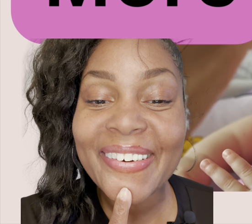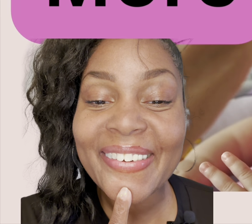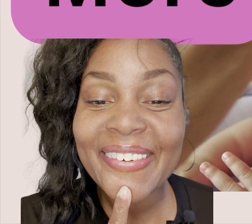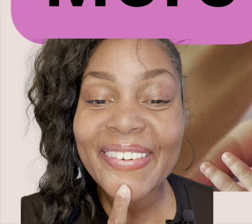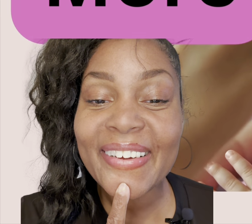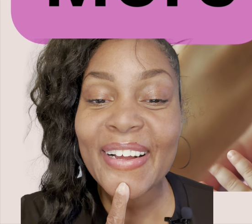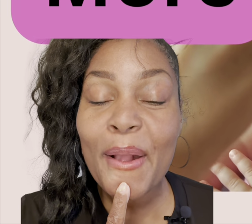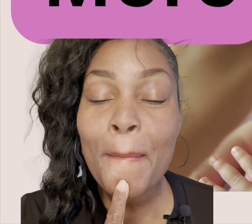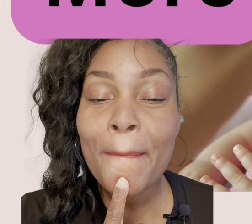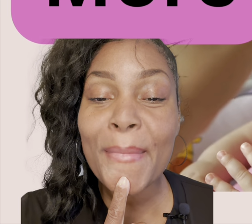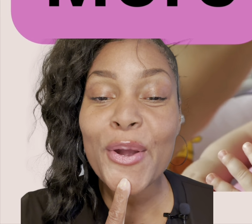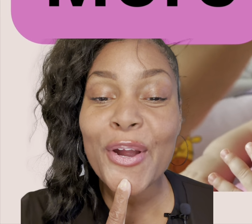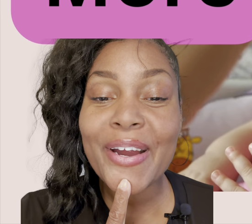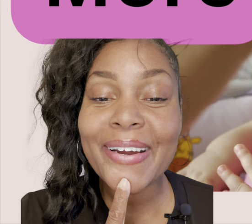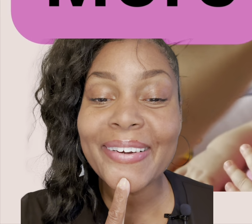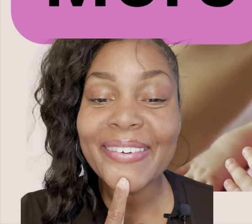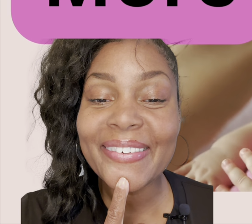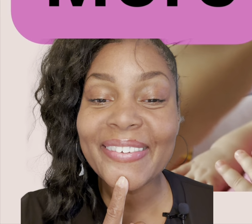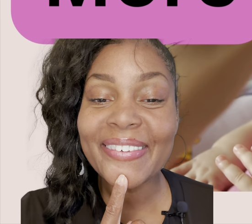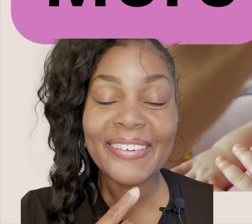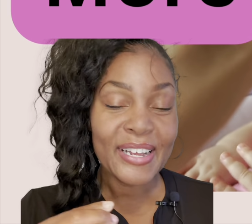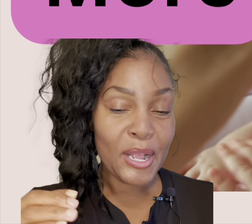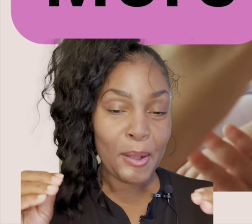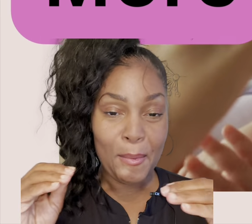more, more,